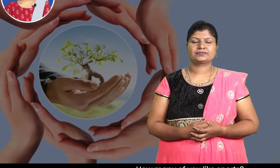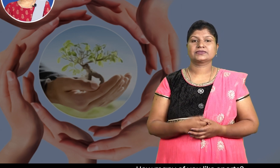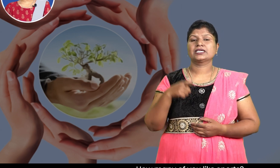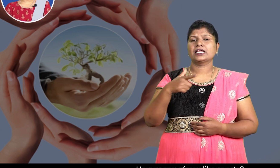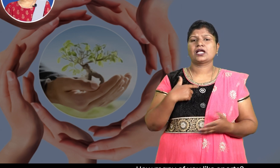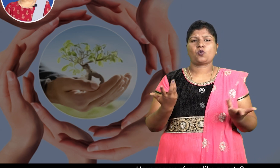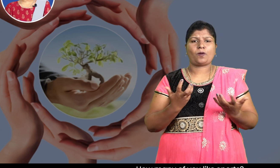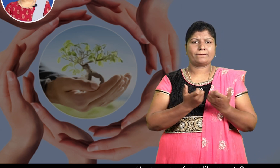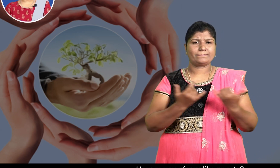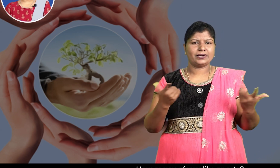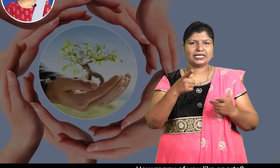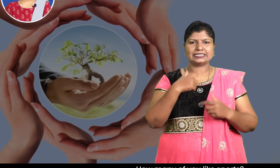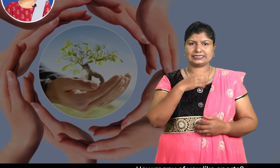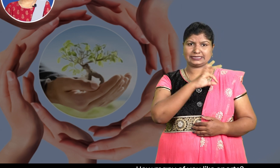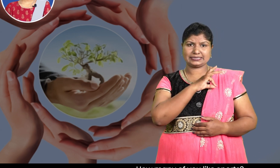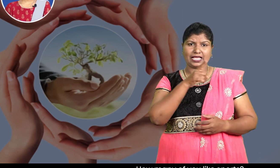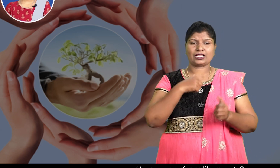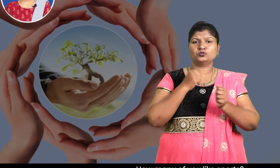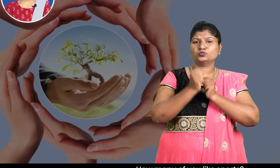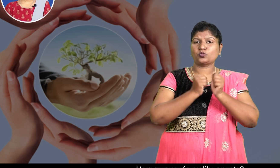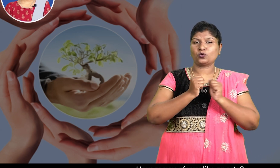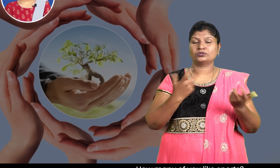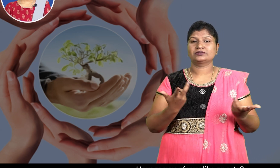How many of you like sports?